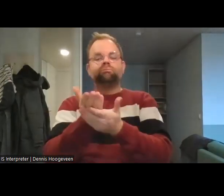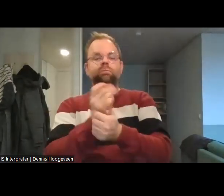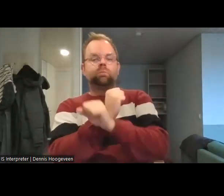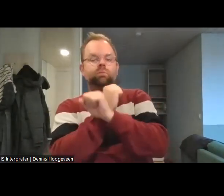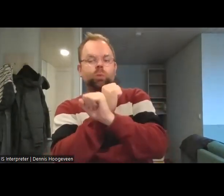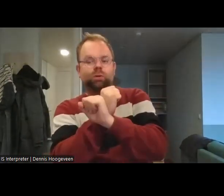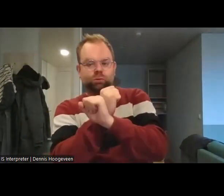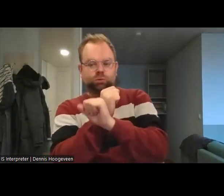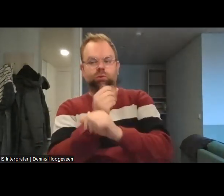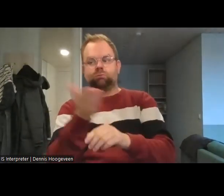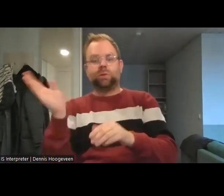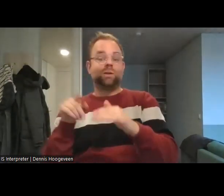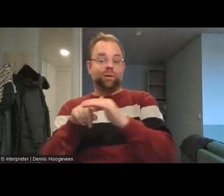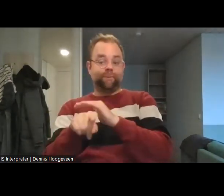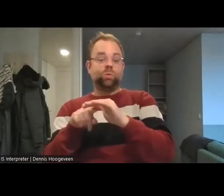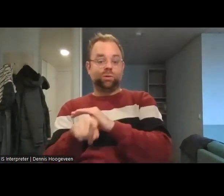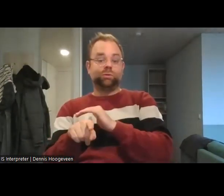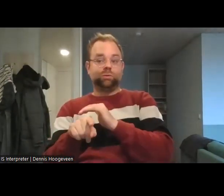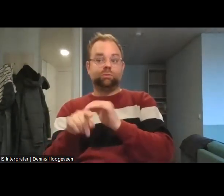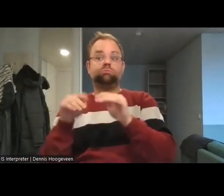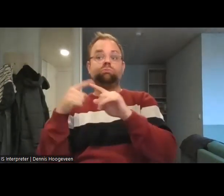and bringing opportunities how we could